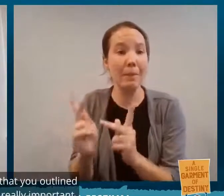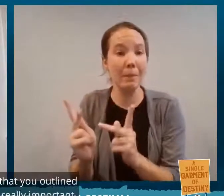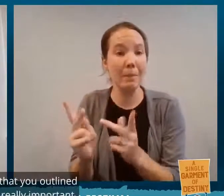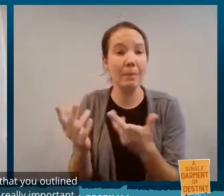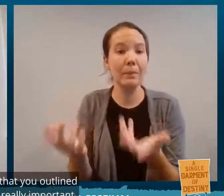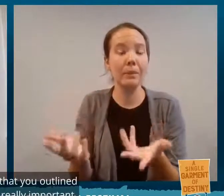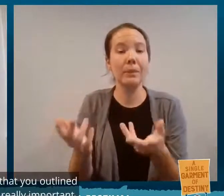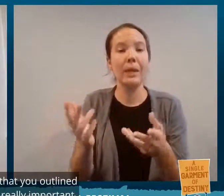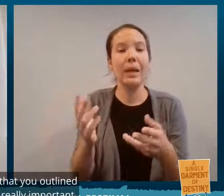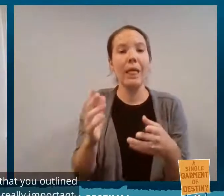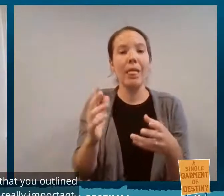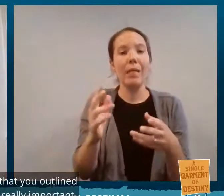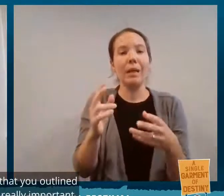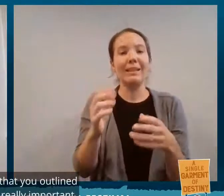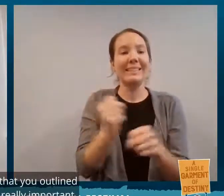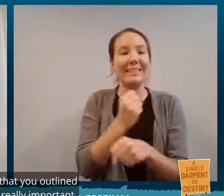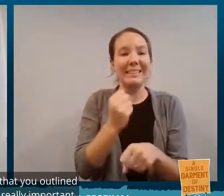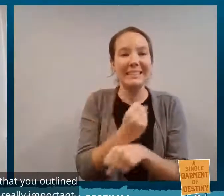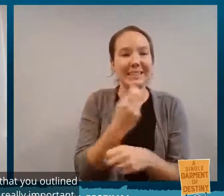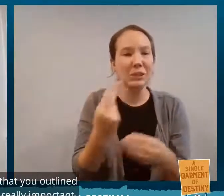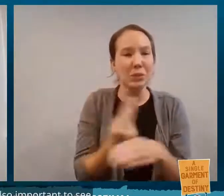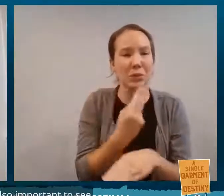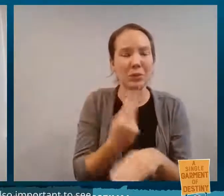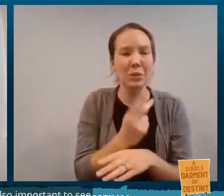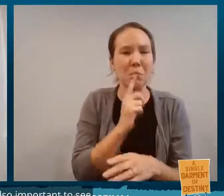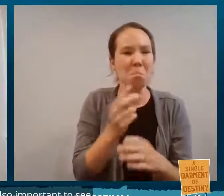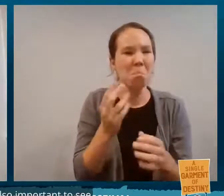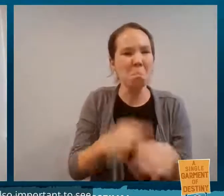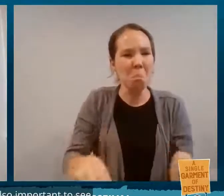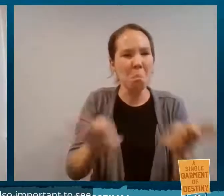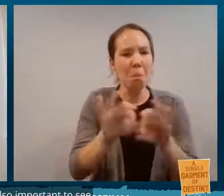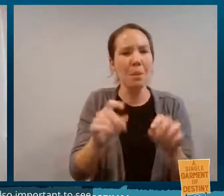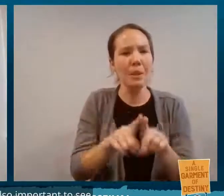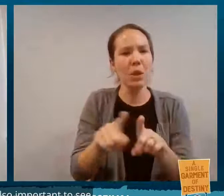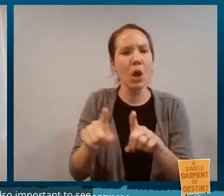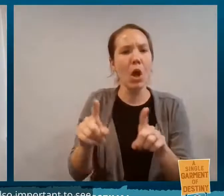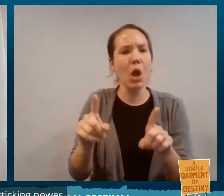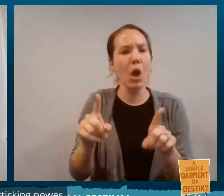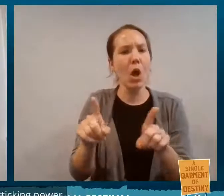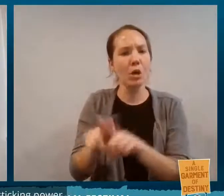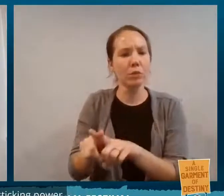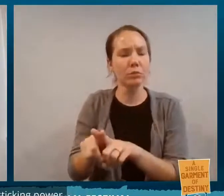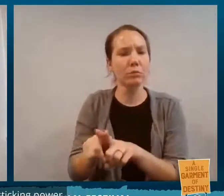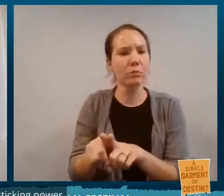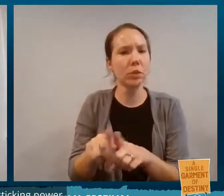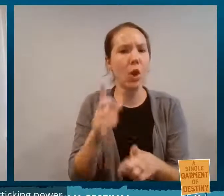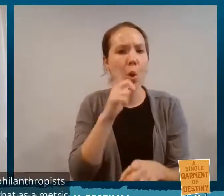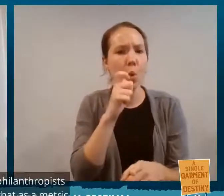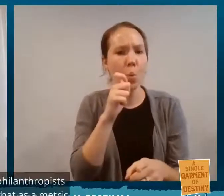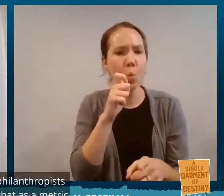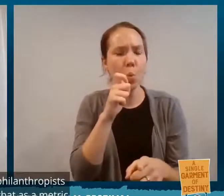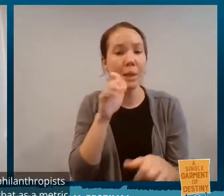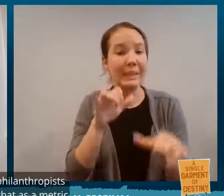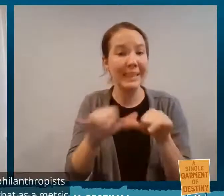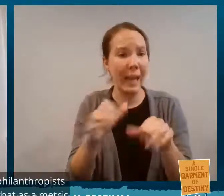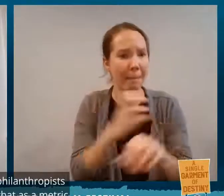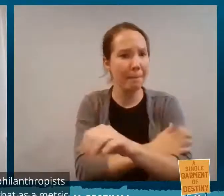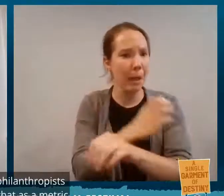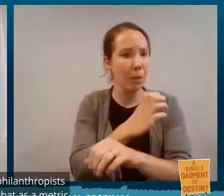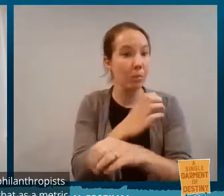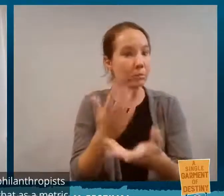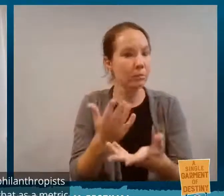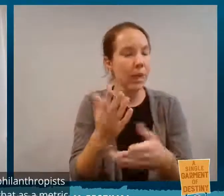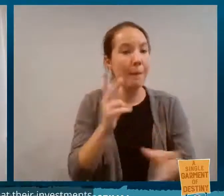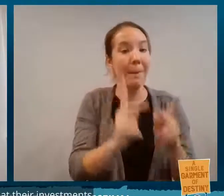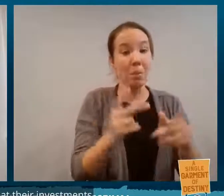always, the metrics that you outlined, Danielle, are really important, but I think it's also important to see who has sticking power, because philanthropists are